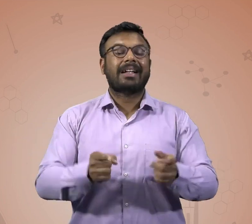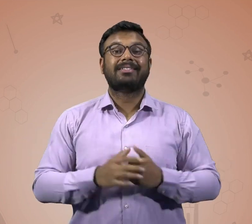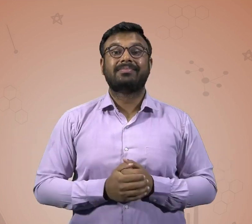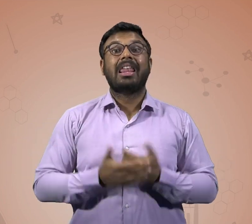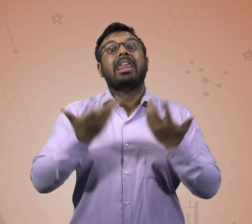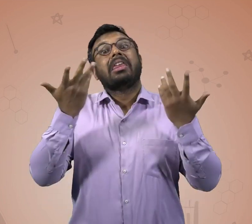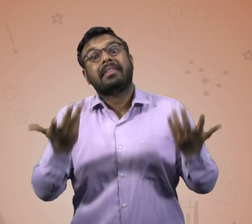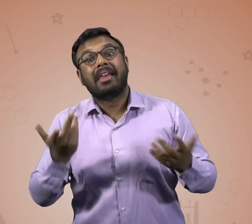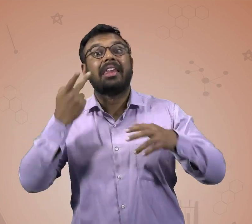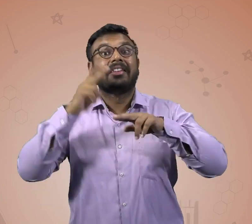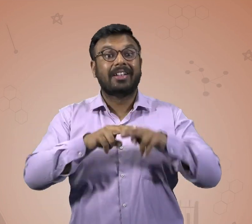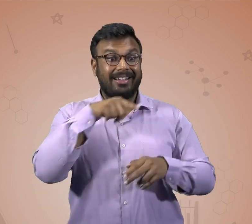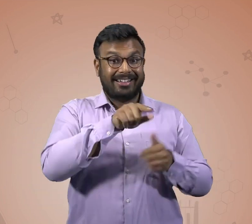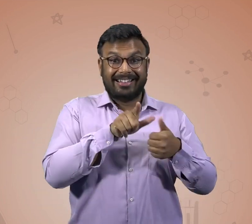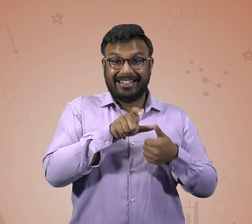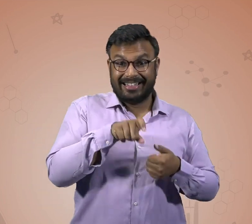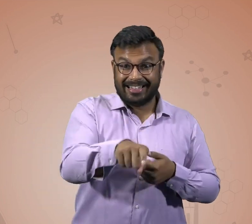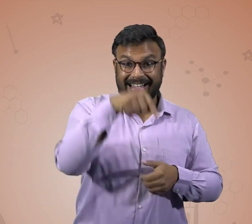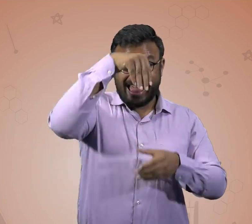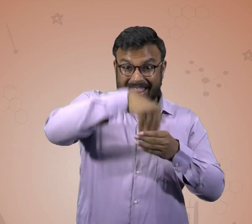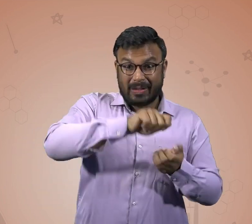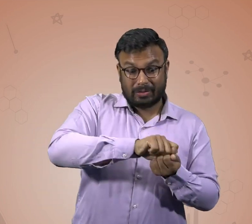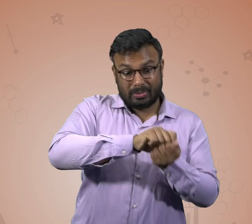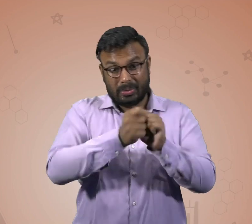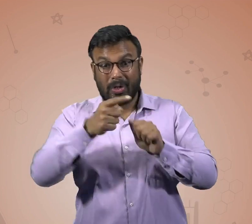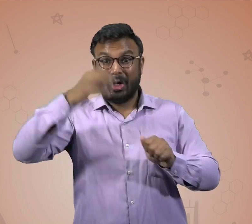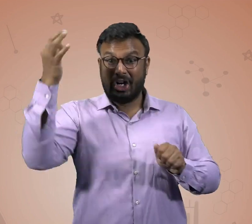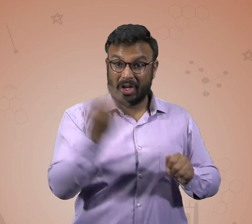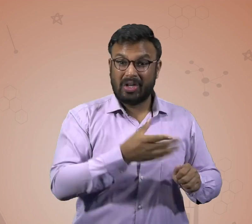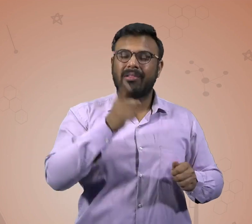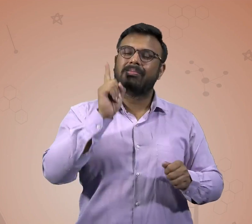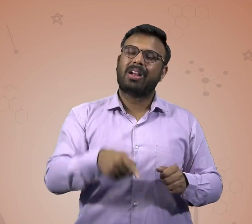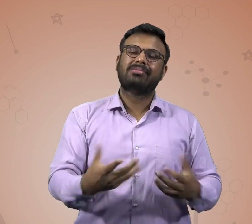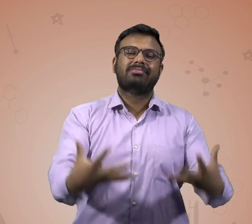So the next time you get a cold or fever, you should know that the antigen may have